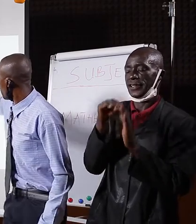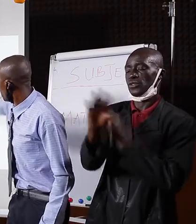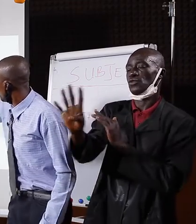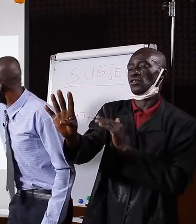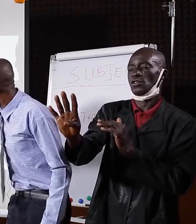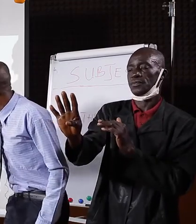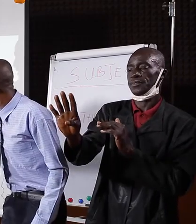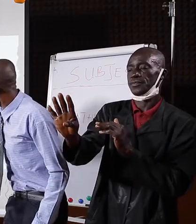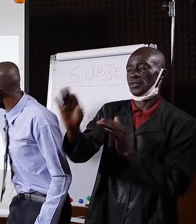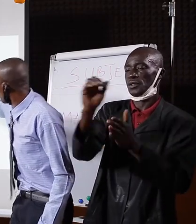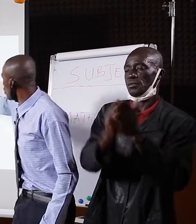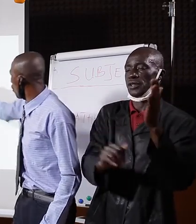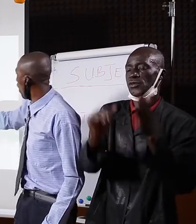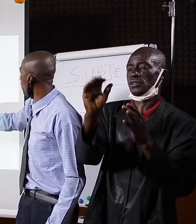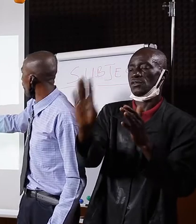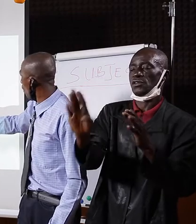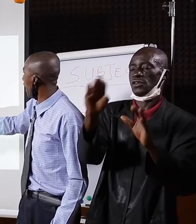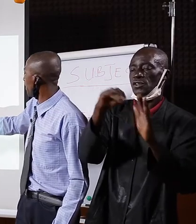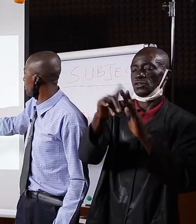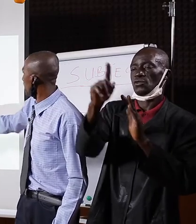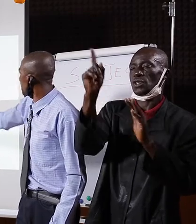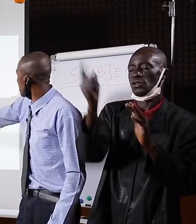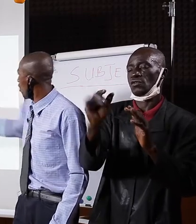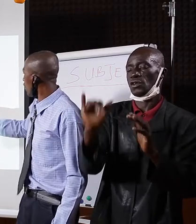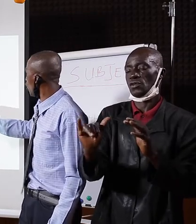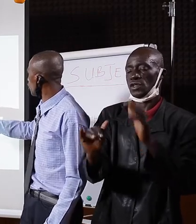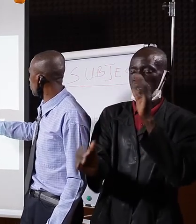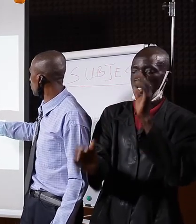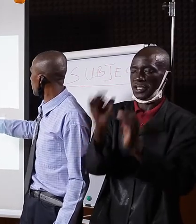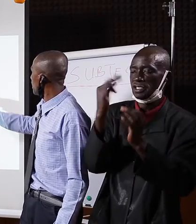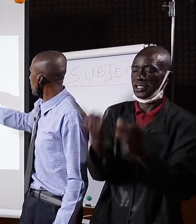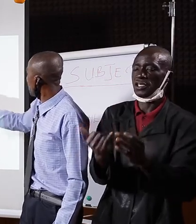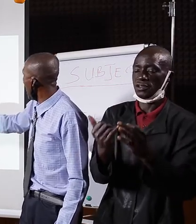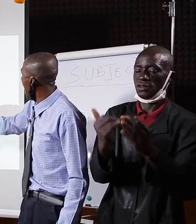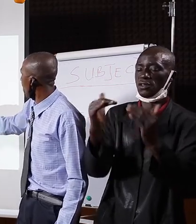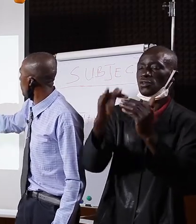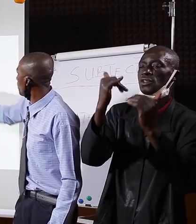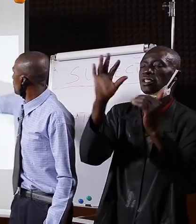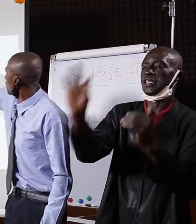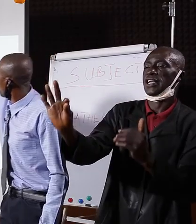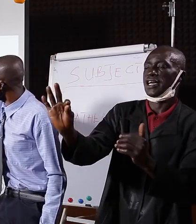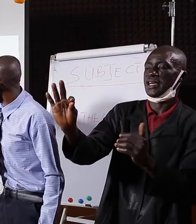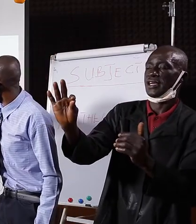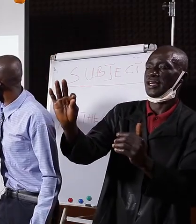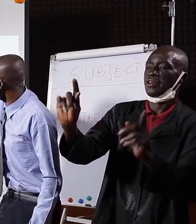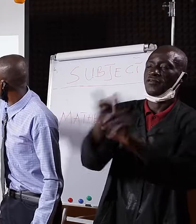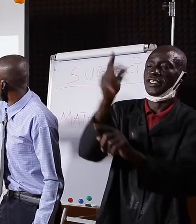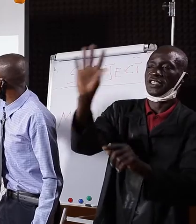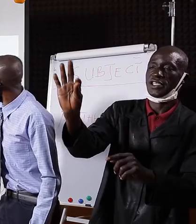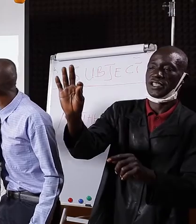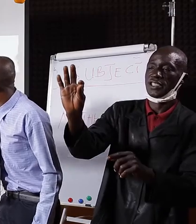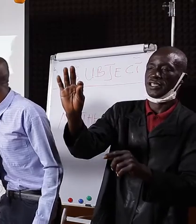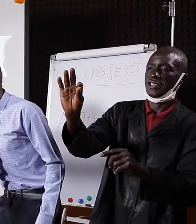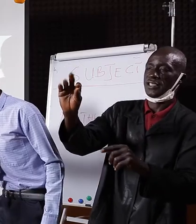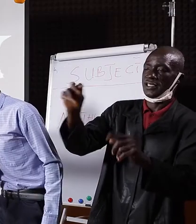4, minus 4 into 1 over y is now equals to 9, the first 9 there,